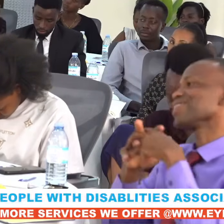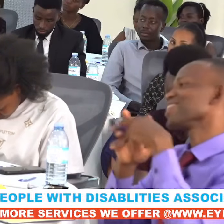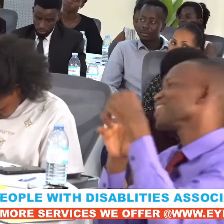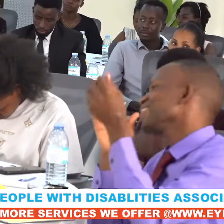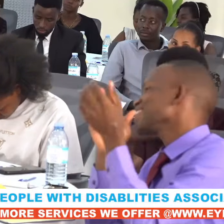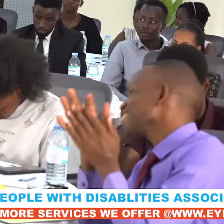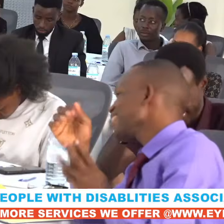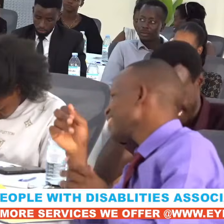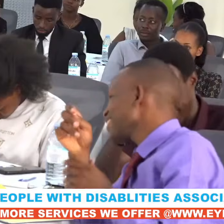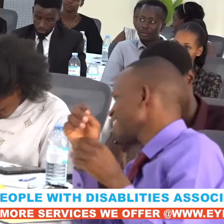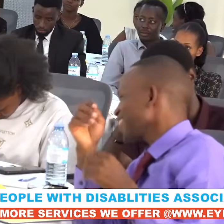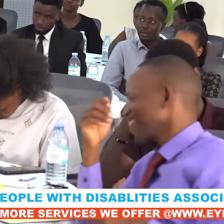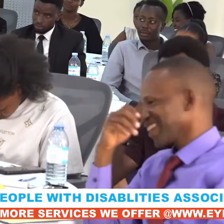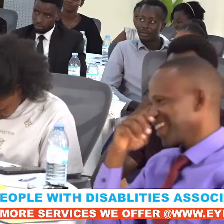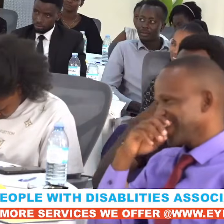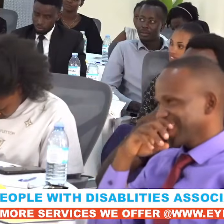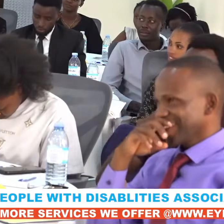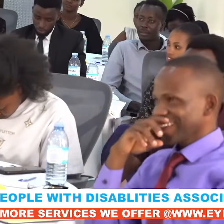dance.